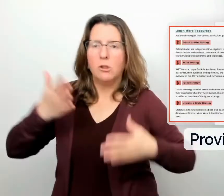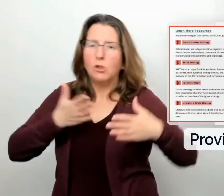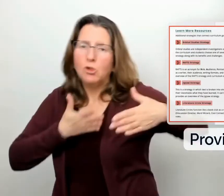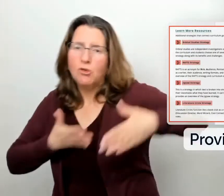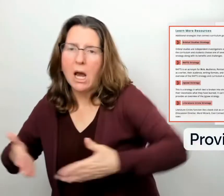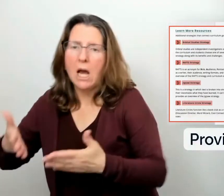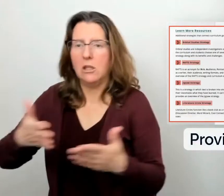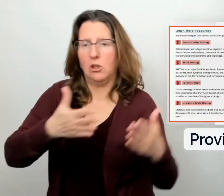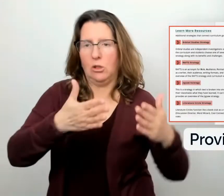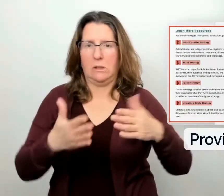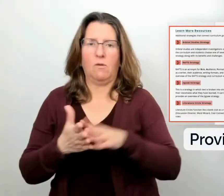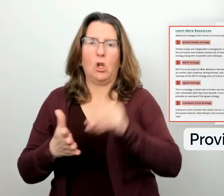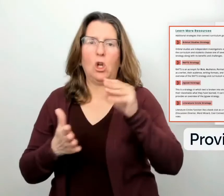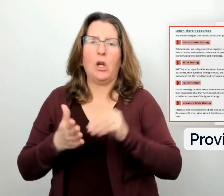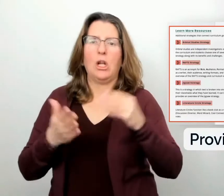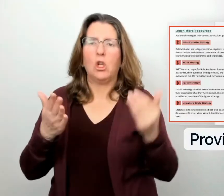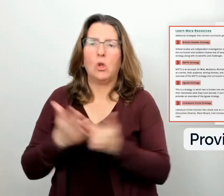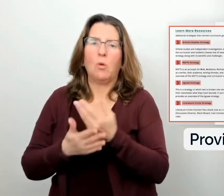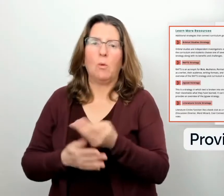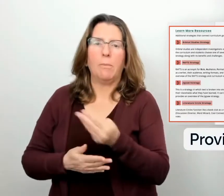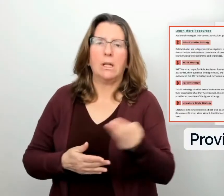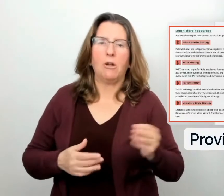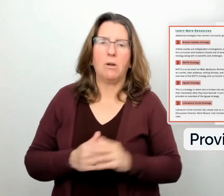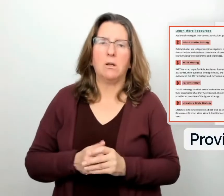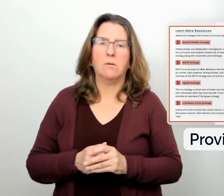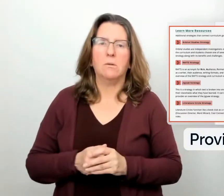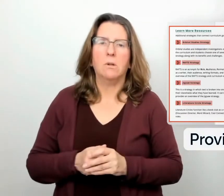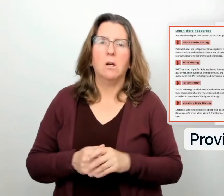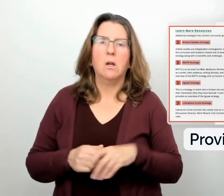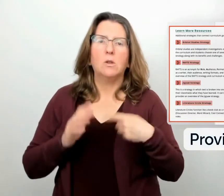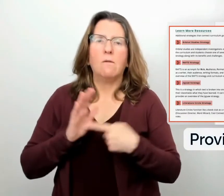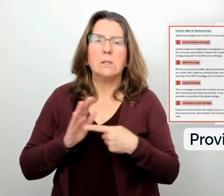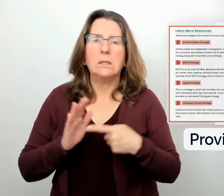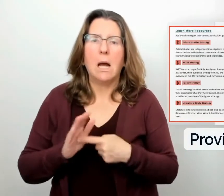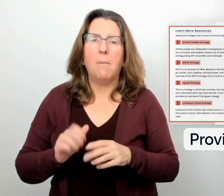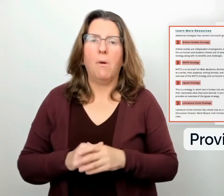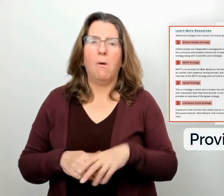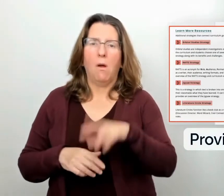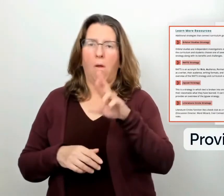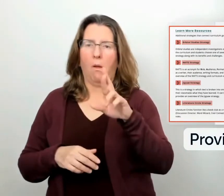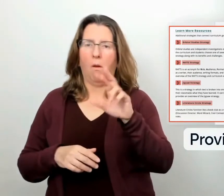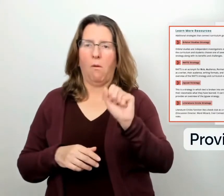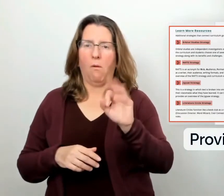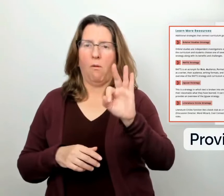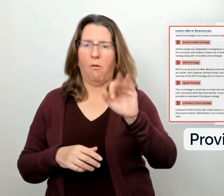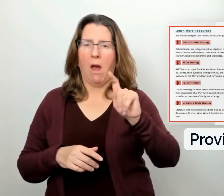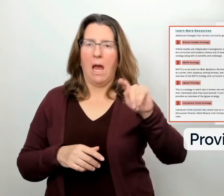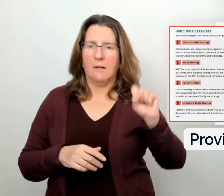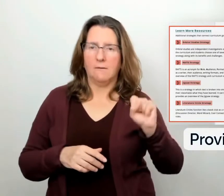a selection of strategies to support students' learning of new material. This slide has a brief description of some strategies